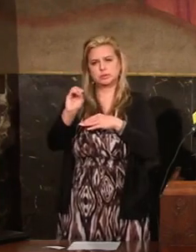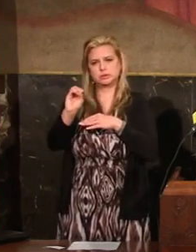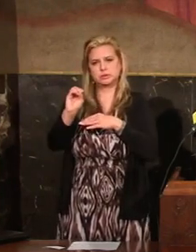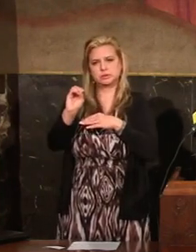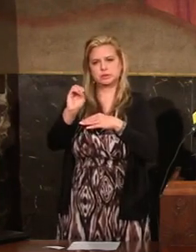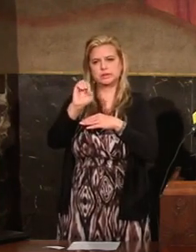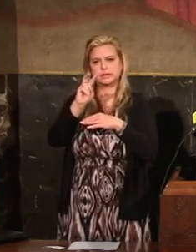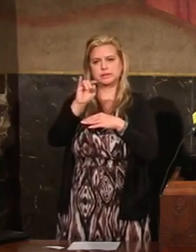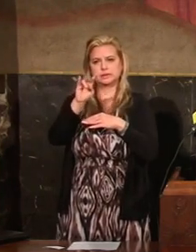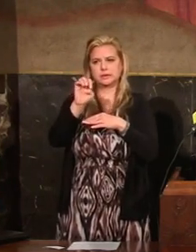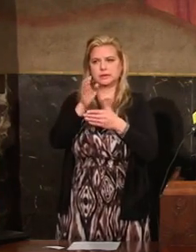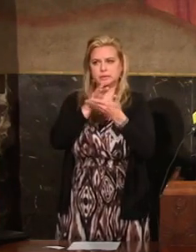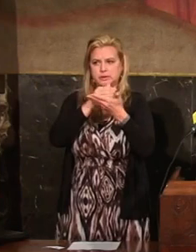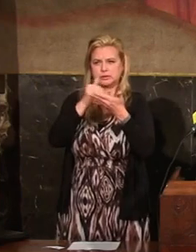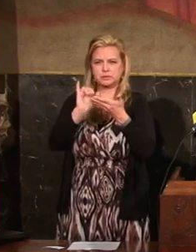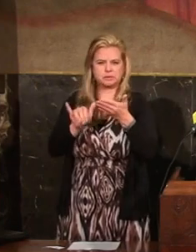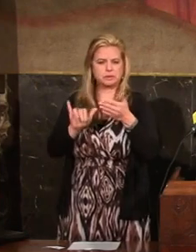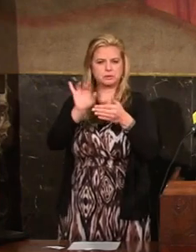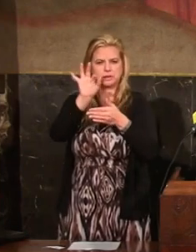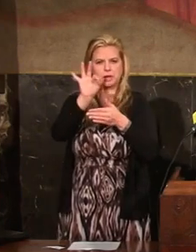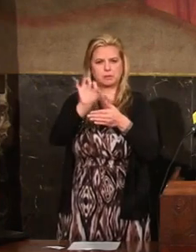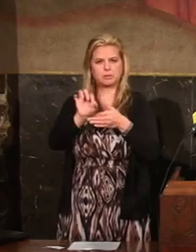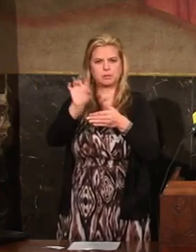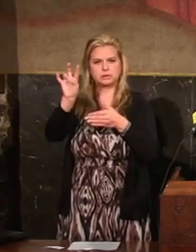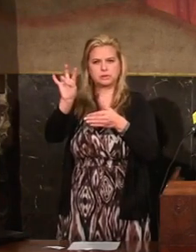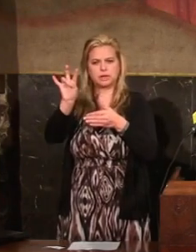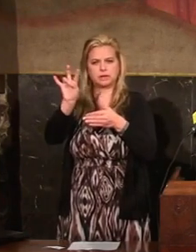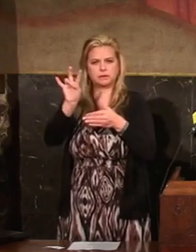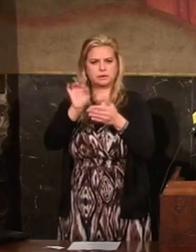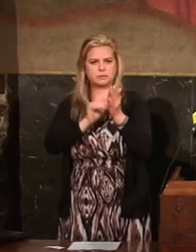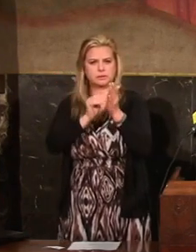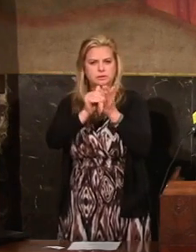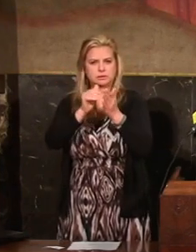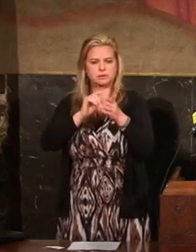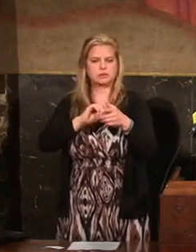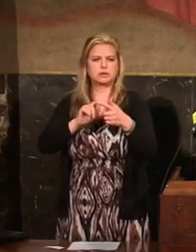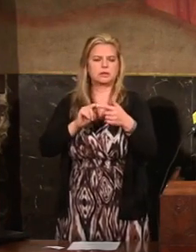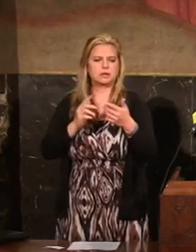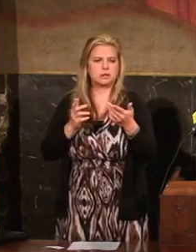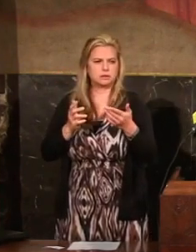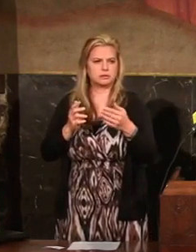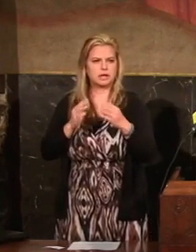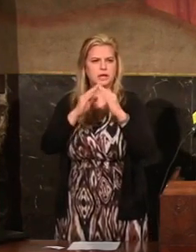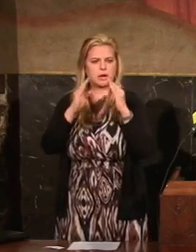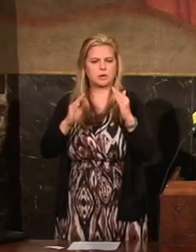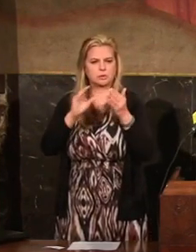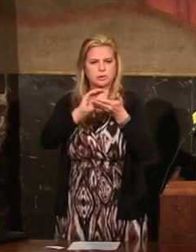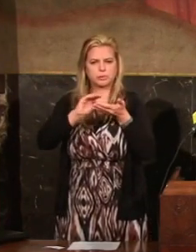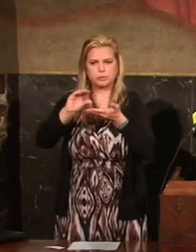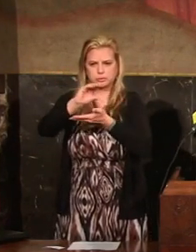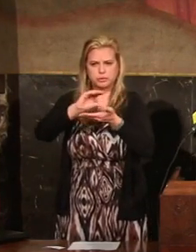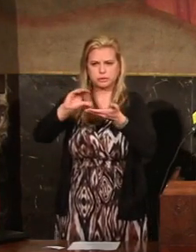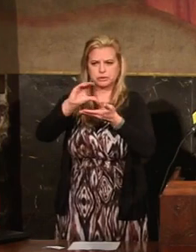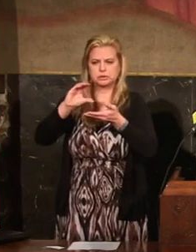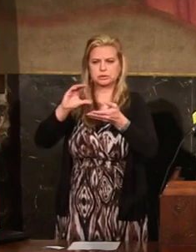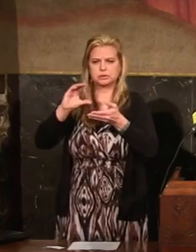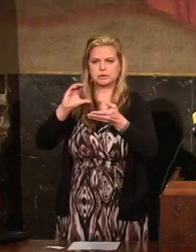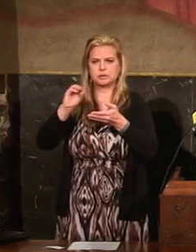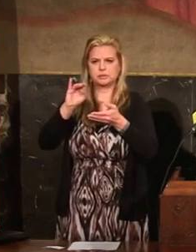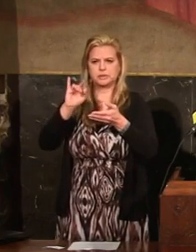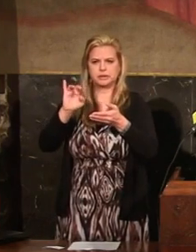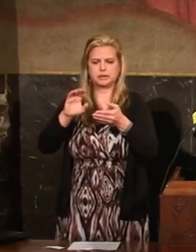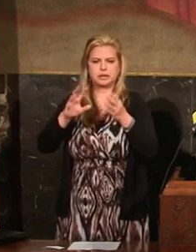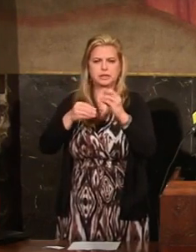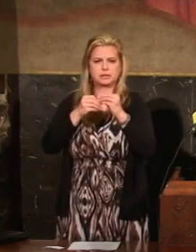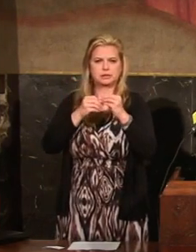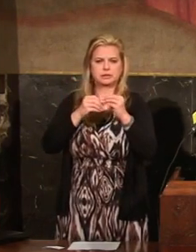the executive budget, which is about $9.7 million. And then, of course, the House Appropriation Committee added $10.6